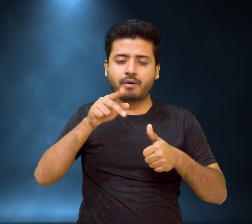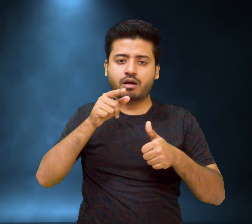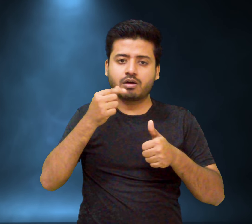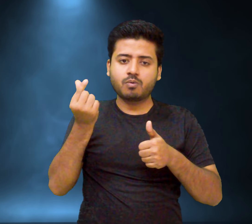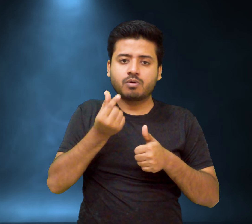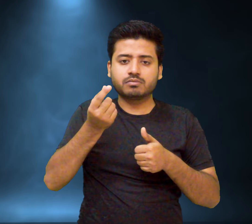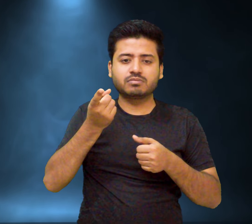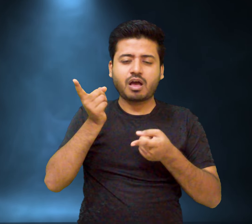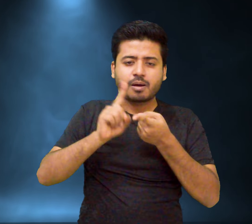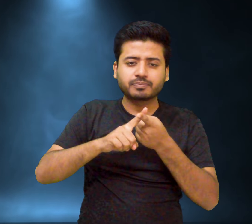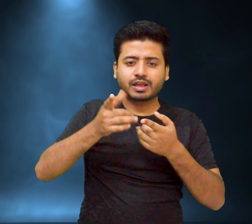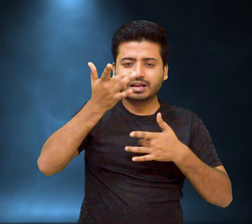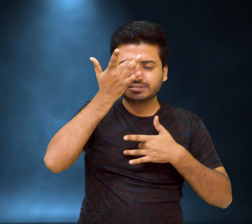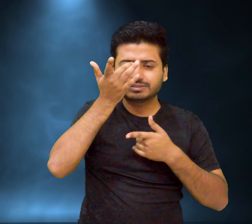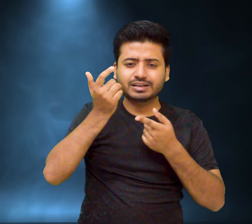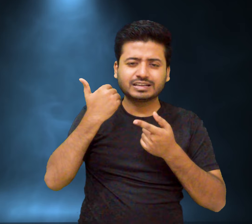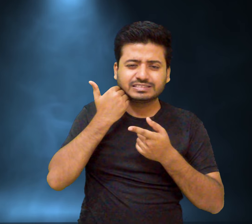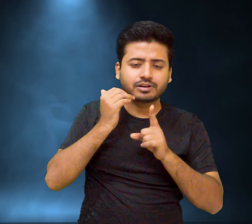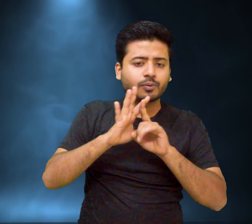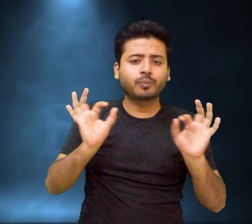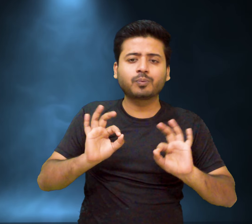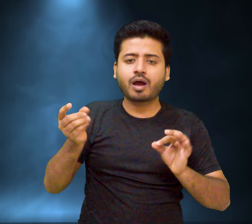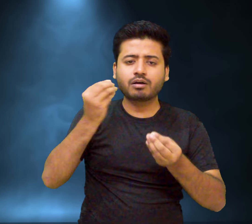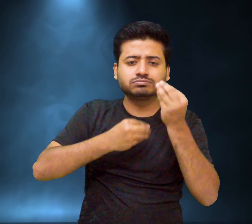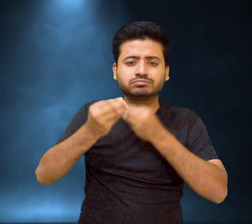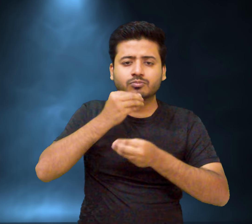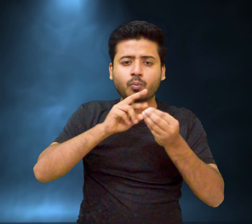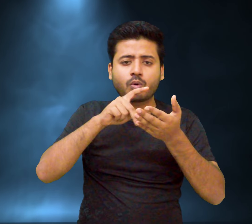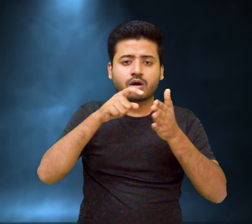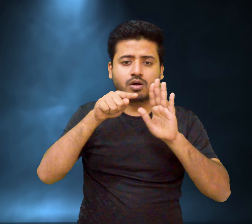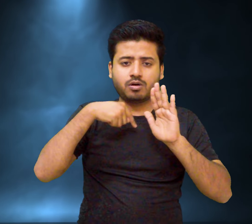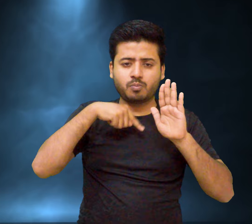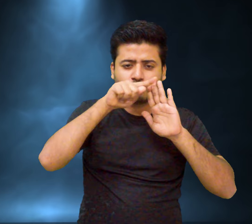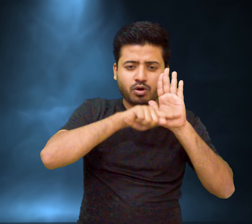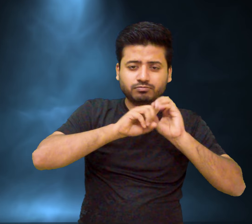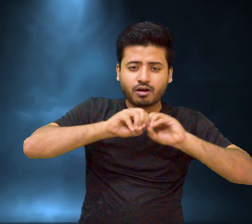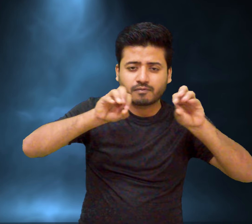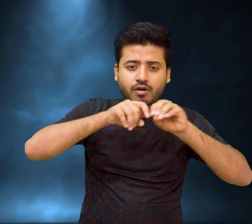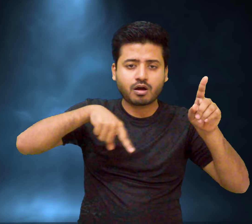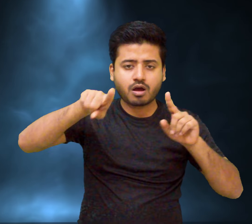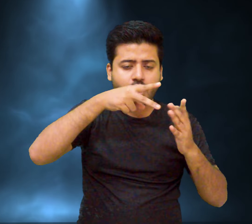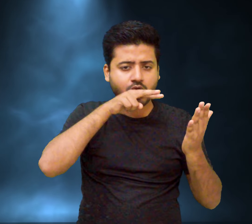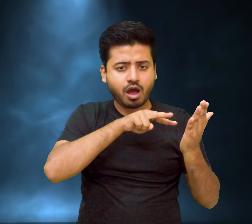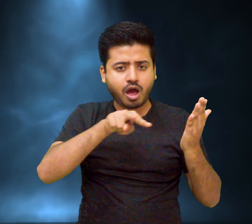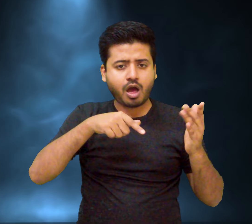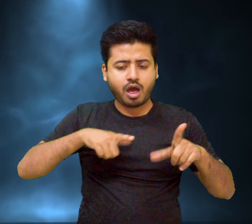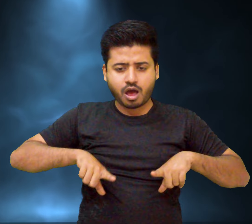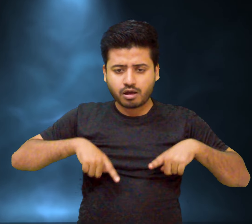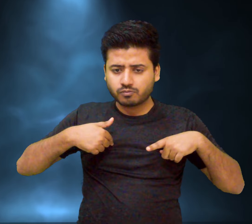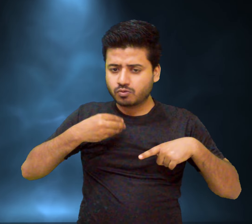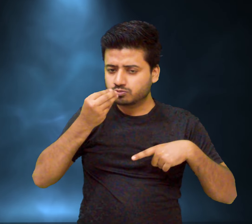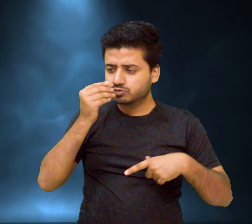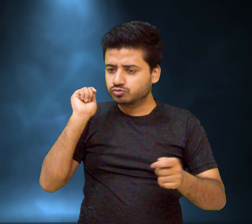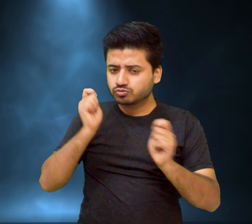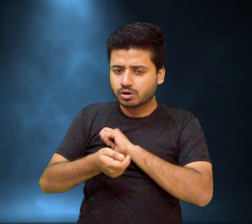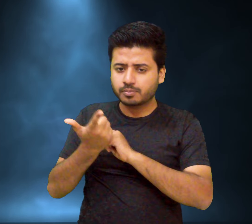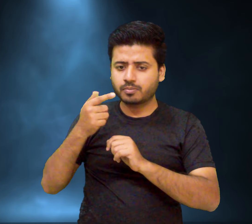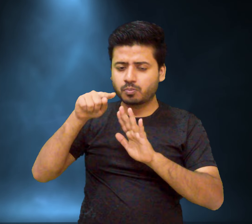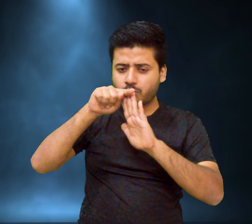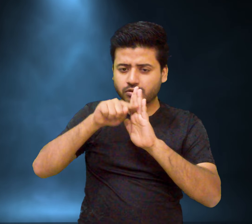Benefits brain function. Piperine may offer neuroprotective benefits and support cognitive health. Protects brain cells. Animal